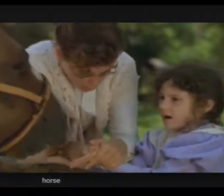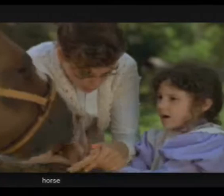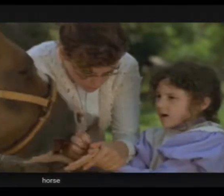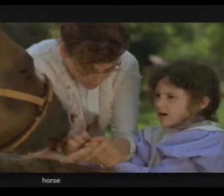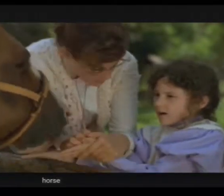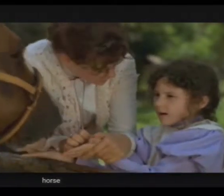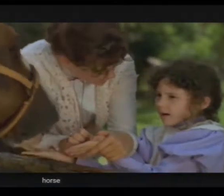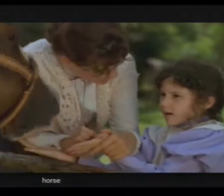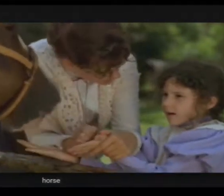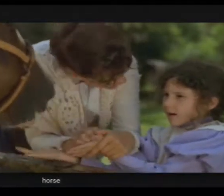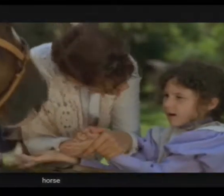yours.